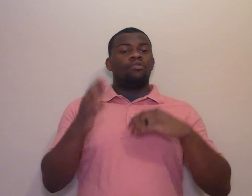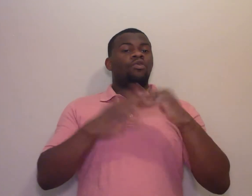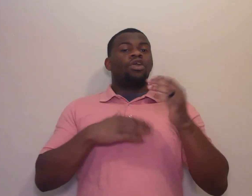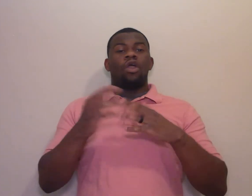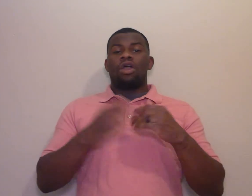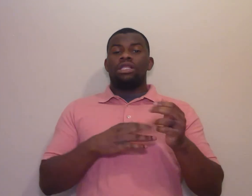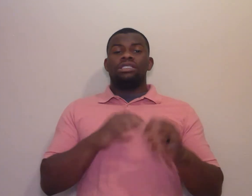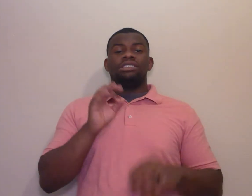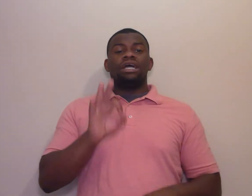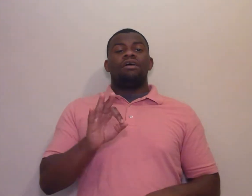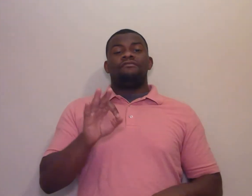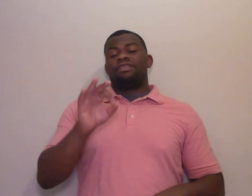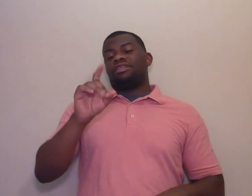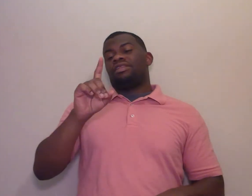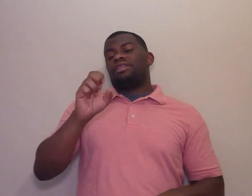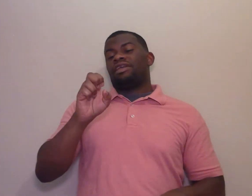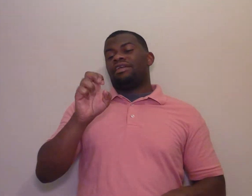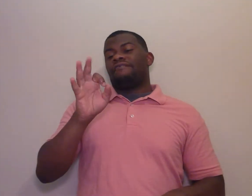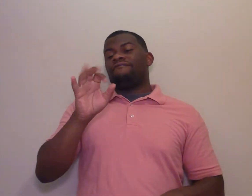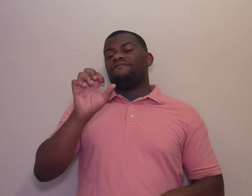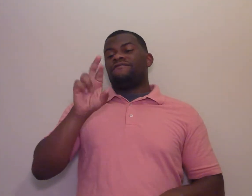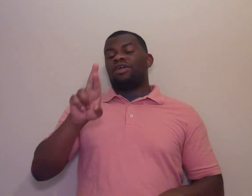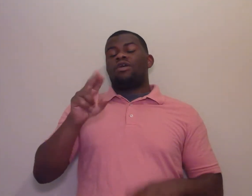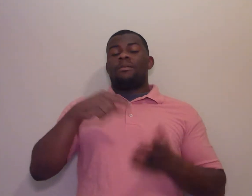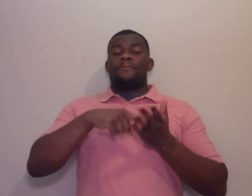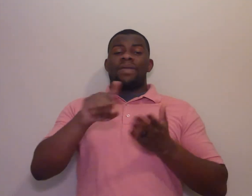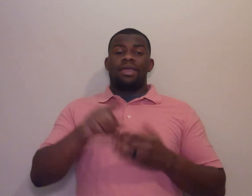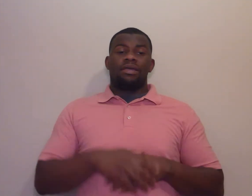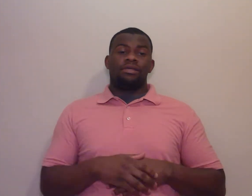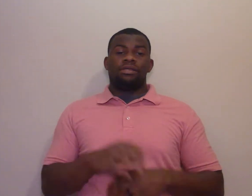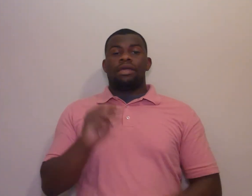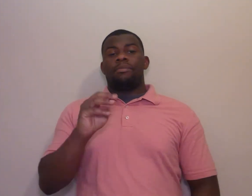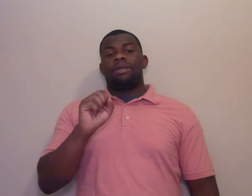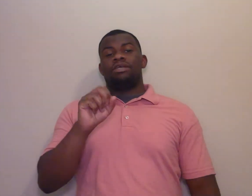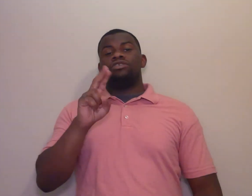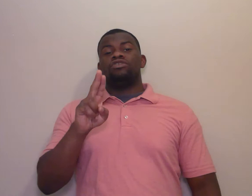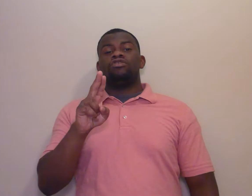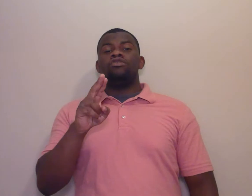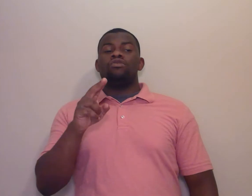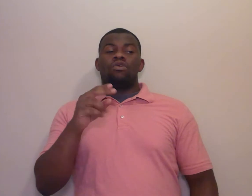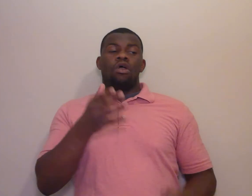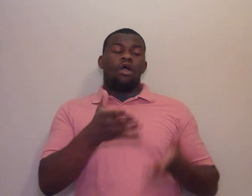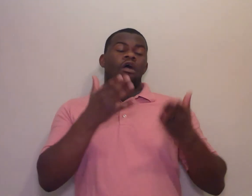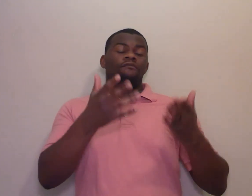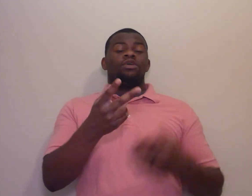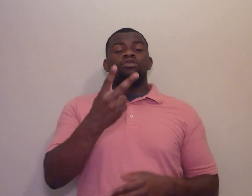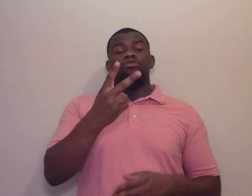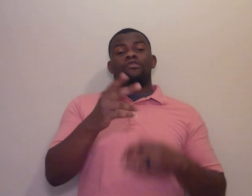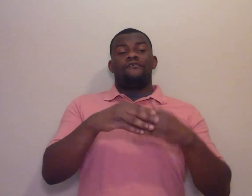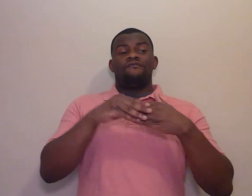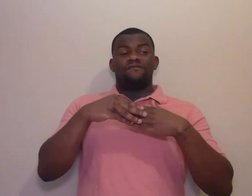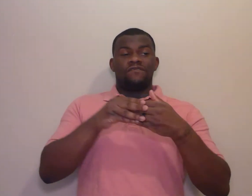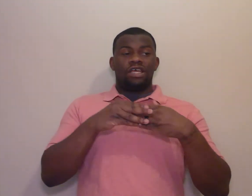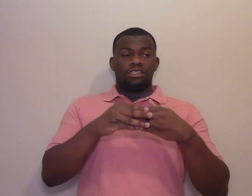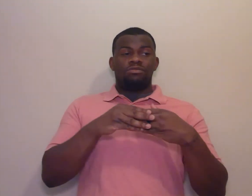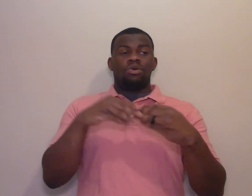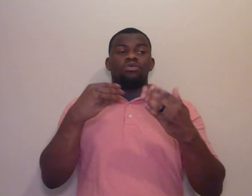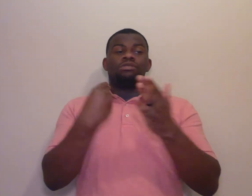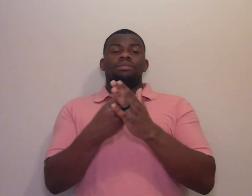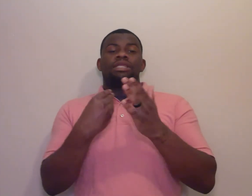deferred pay. NMSU offers 2 flexible spending account programs that allow employees to set aside pre-tax dollars to